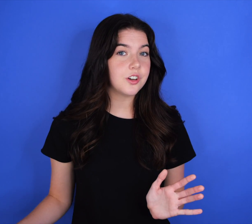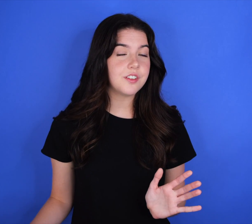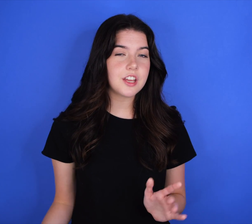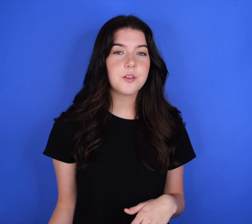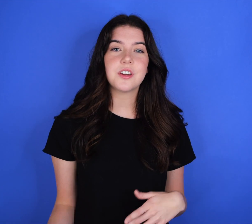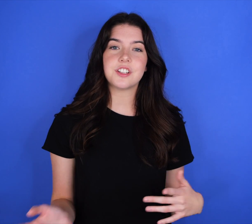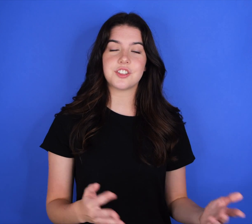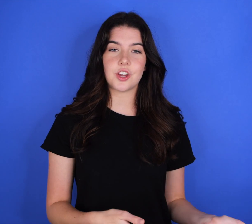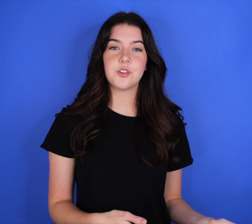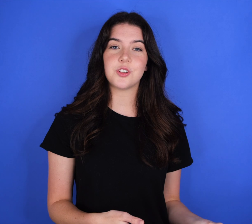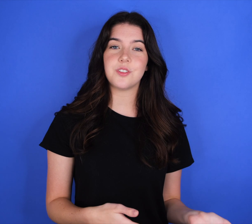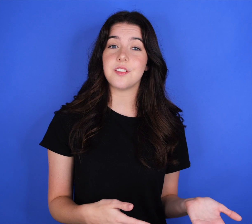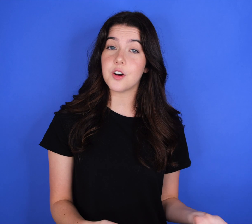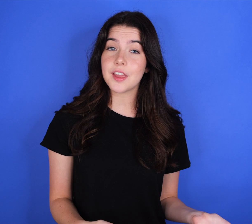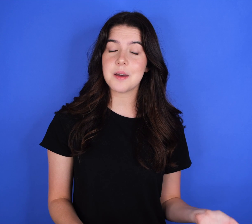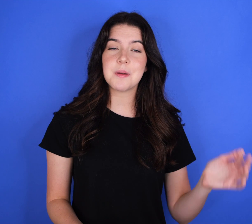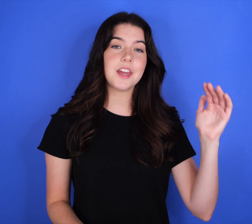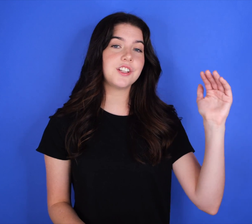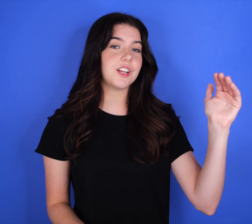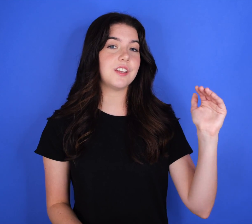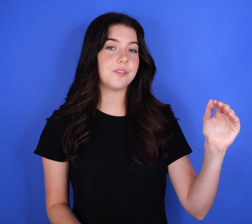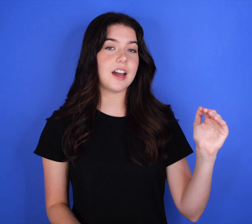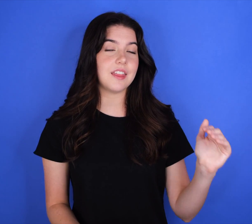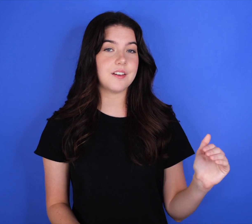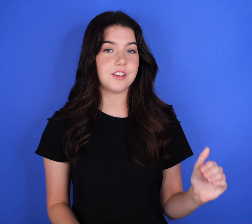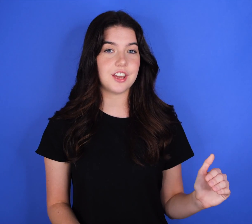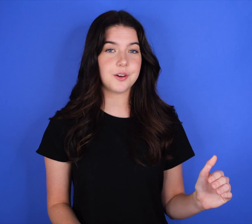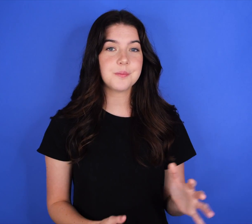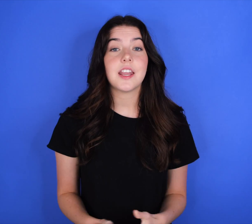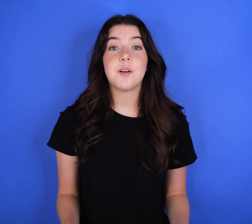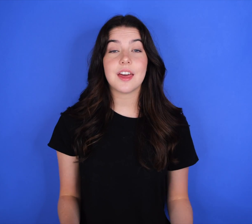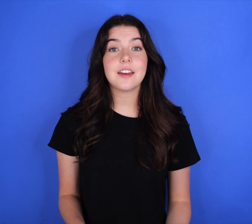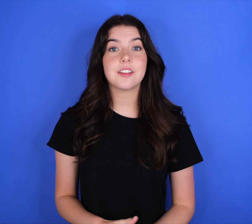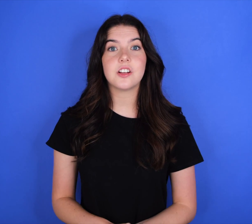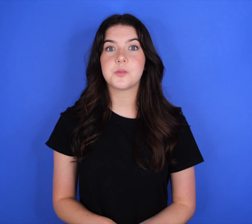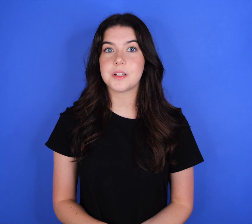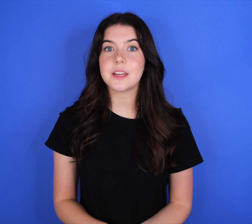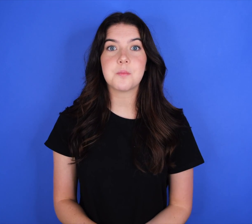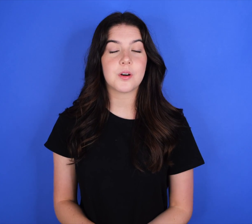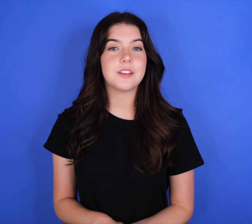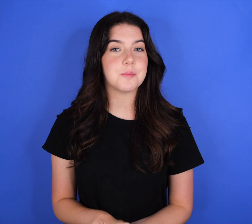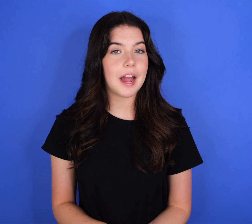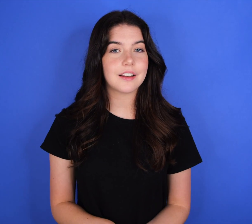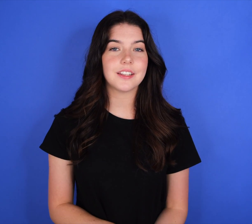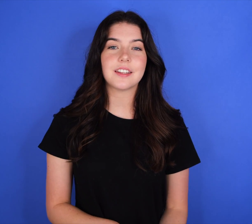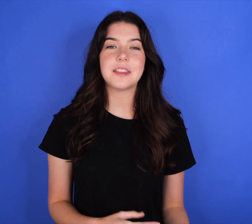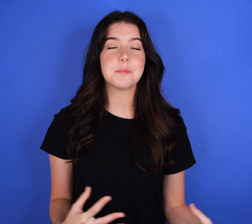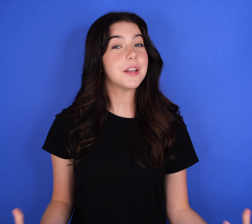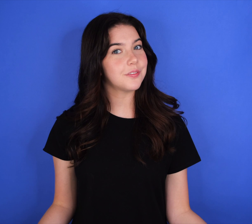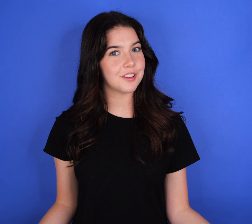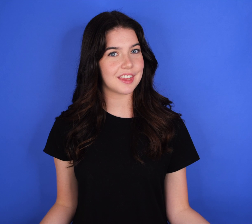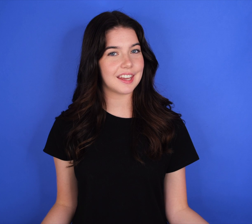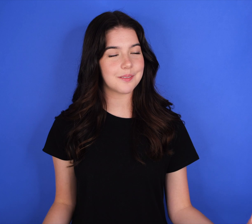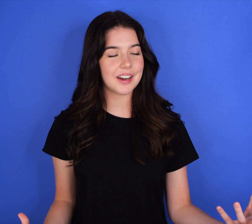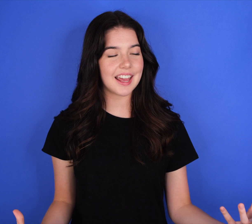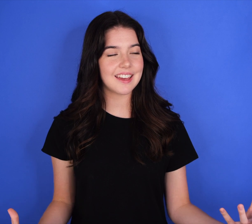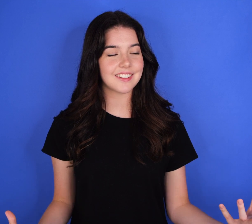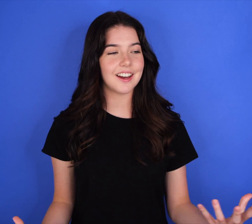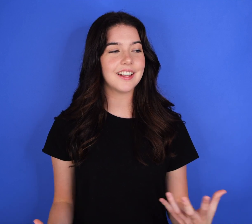video. You can just go to the vocab page and find that video. Now with ASL, it's really important to practice, and the beautiful thing about ASL